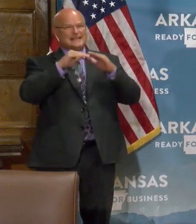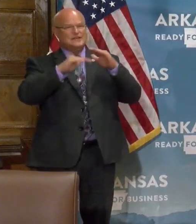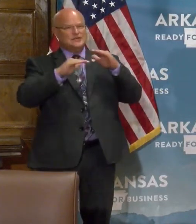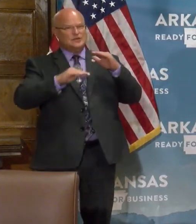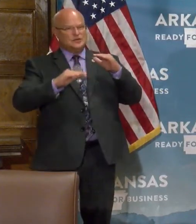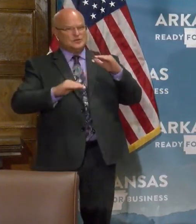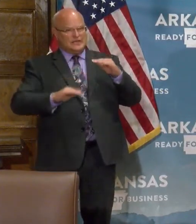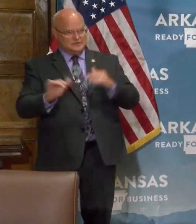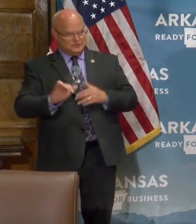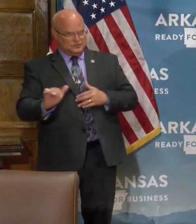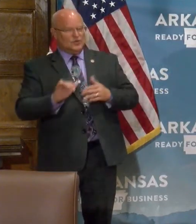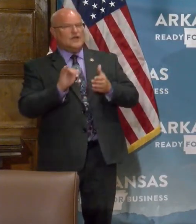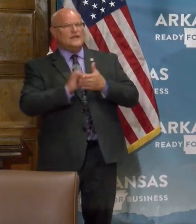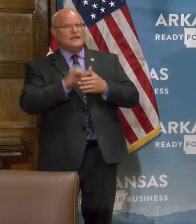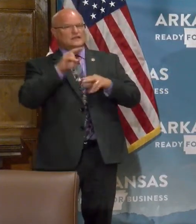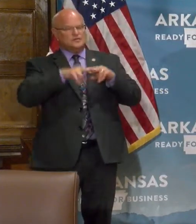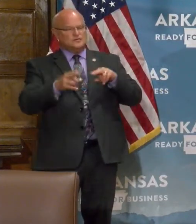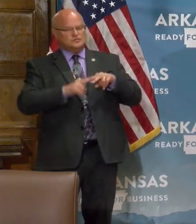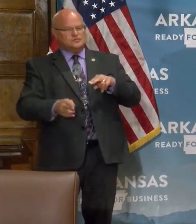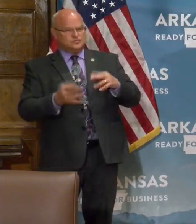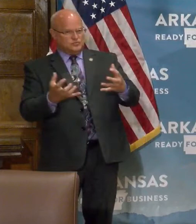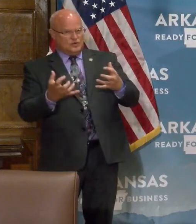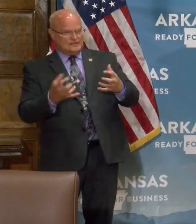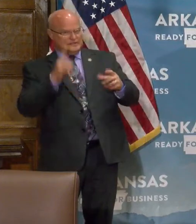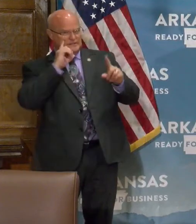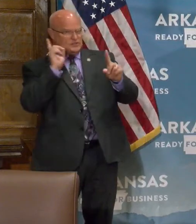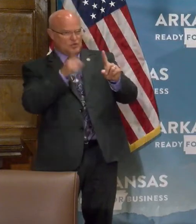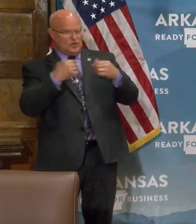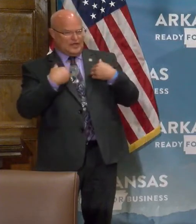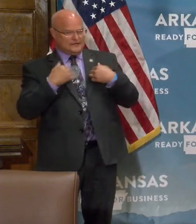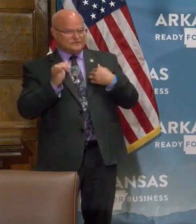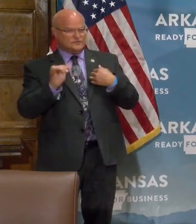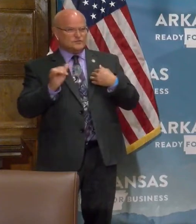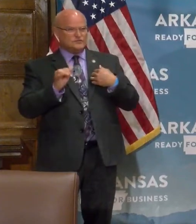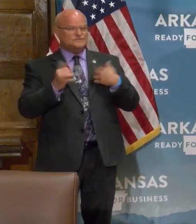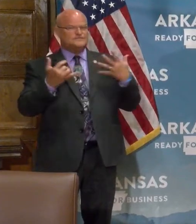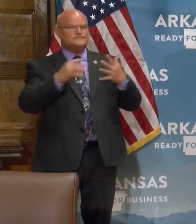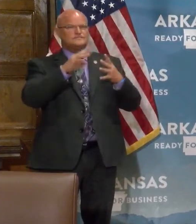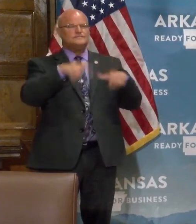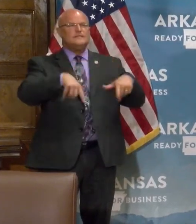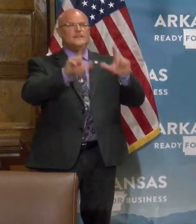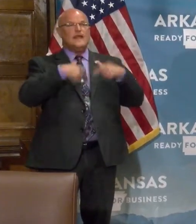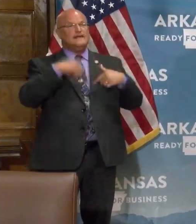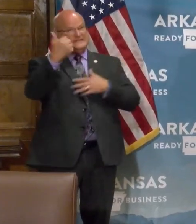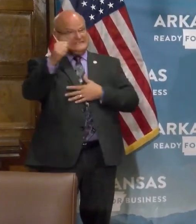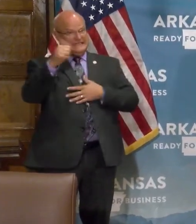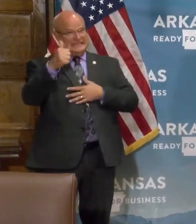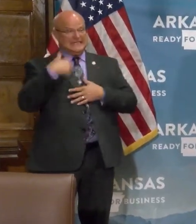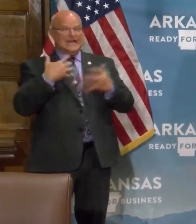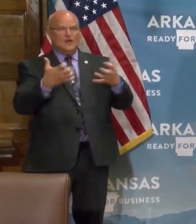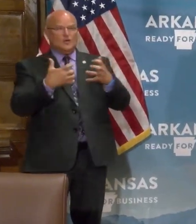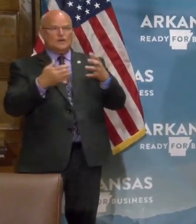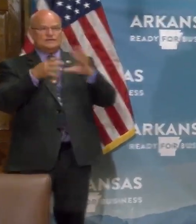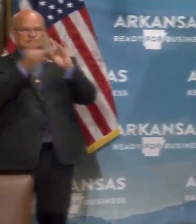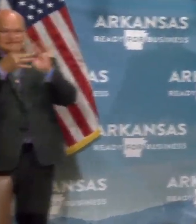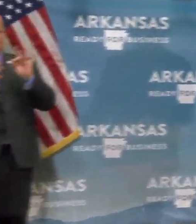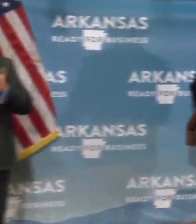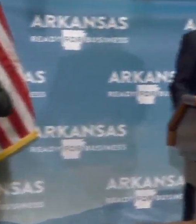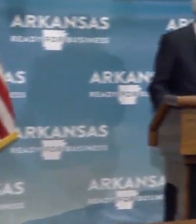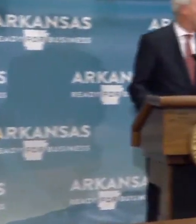down, and that's one of our goals that we have. If we go to the charts, I've got 10 that I wanted to go